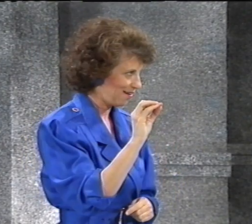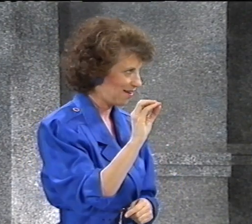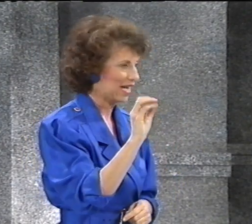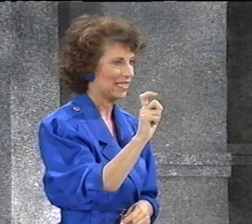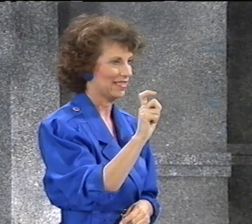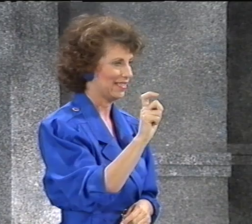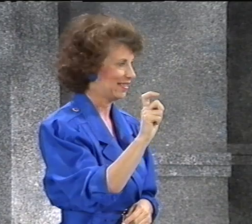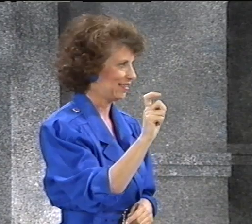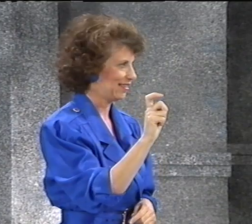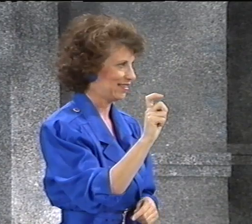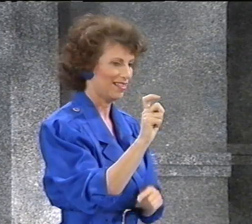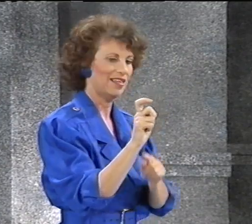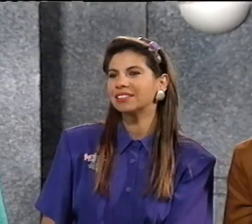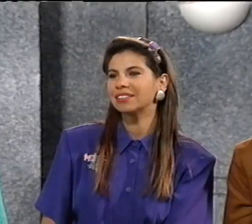the X.